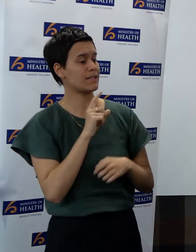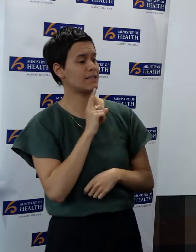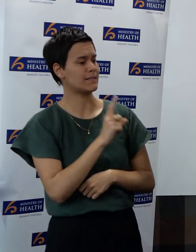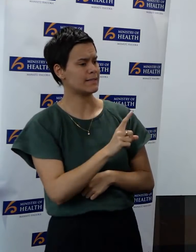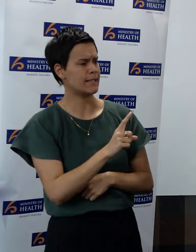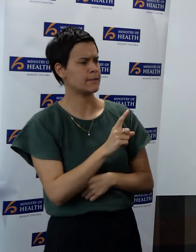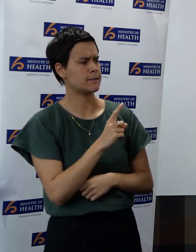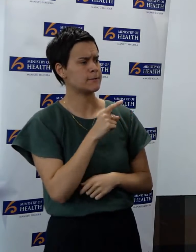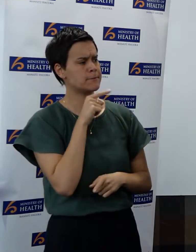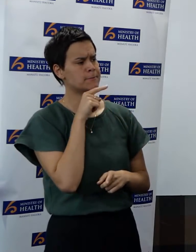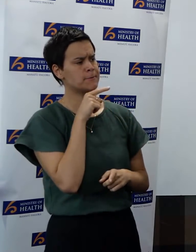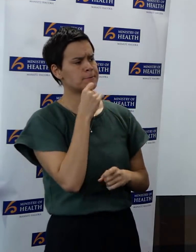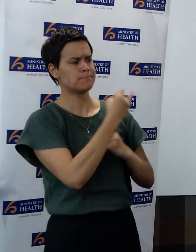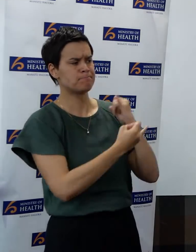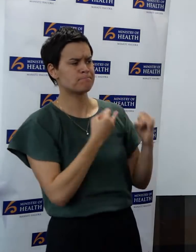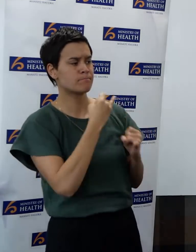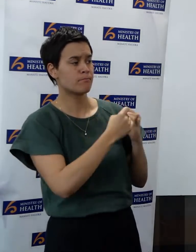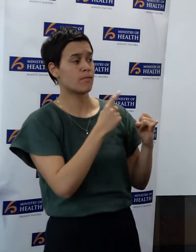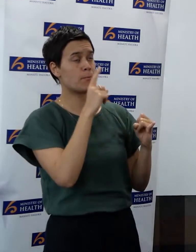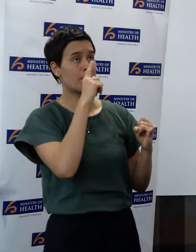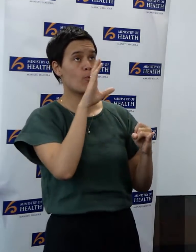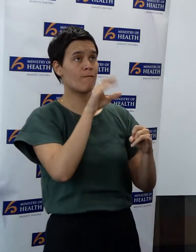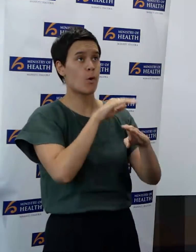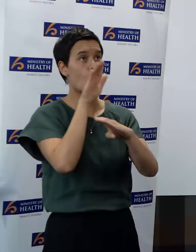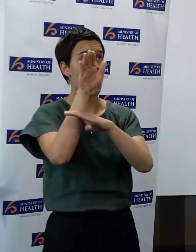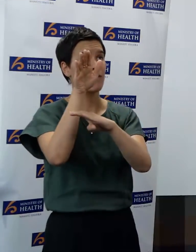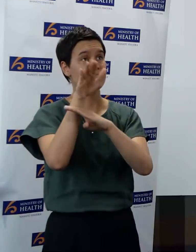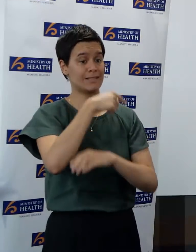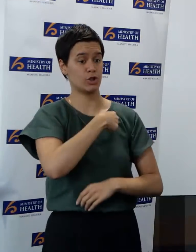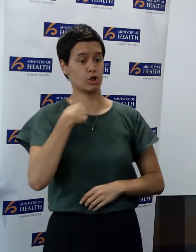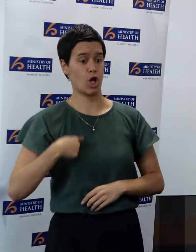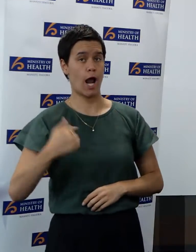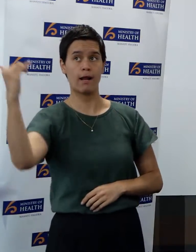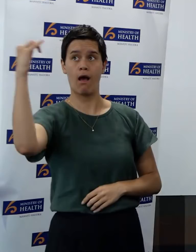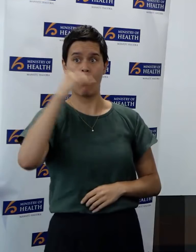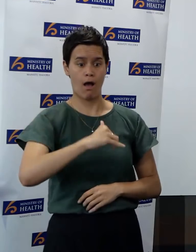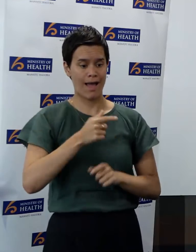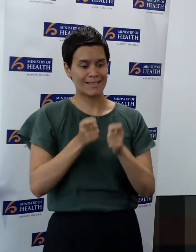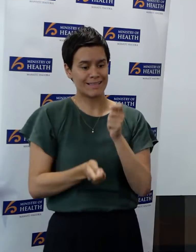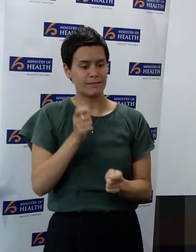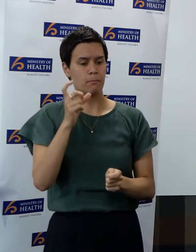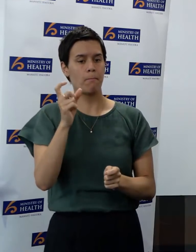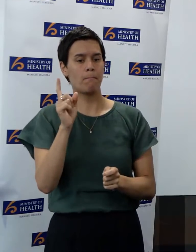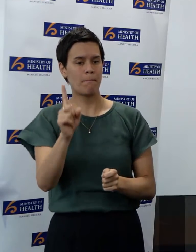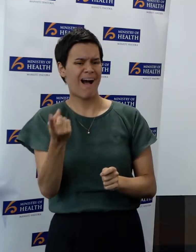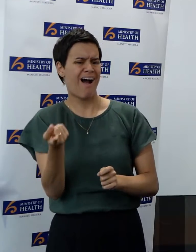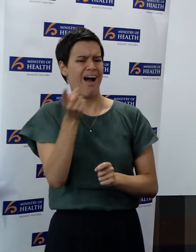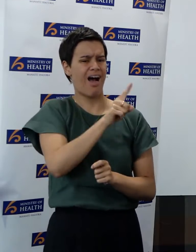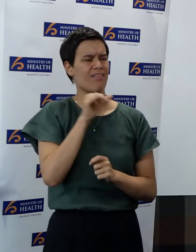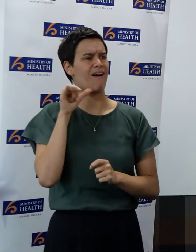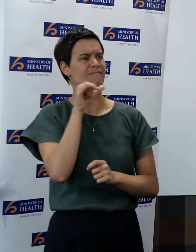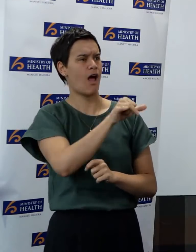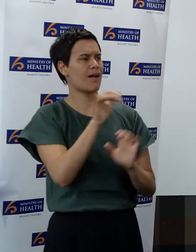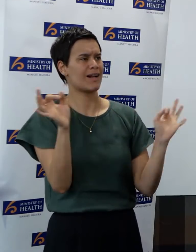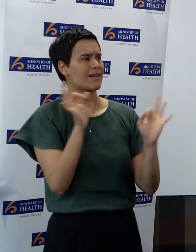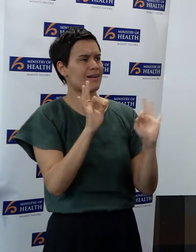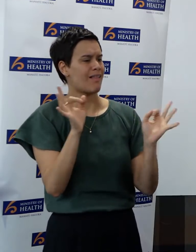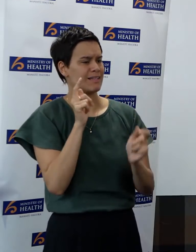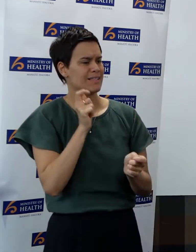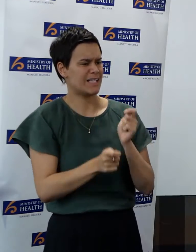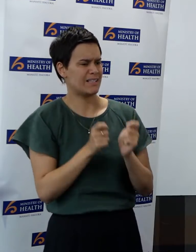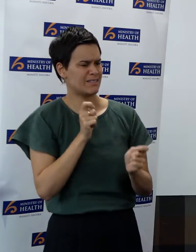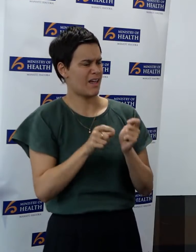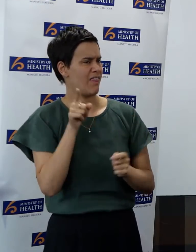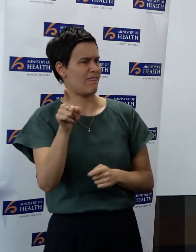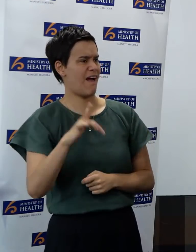the screening of people coming into the country from not just direct flights to China. They say it's sort of a bit reckless. What's your